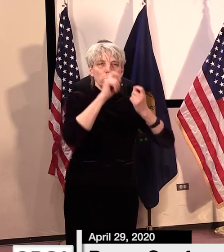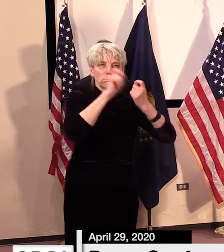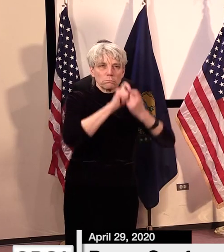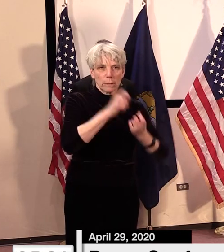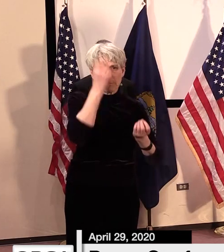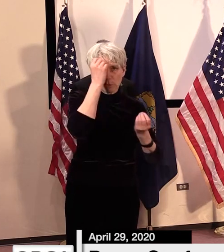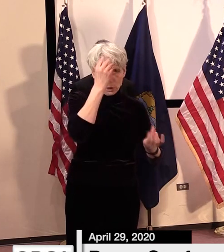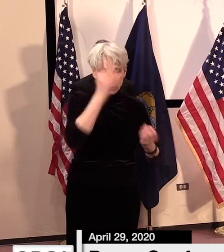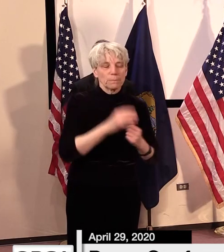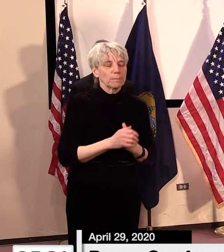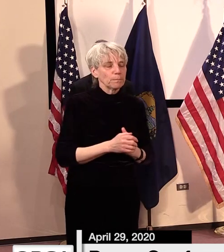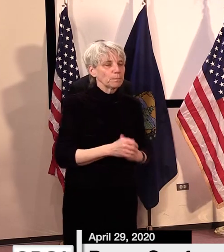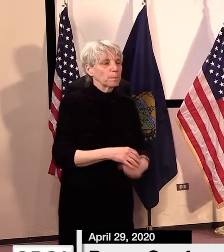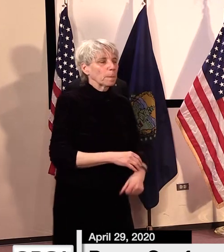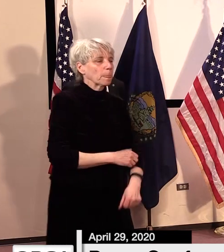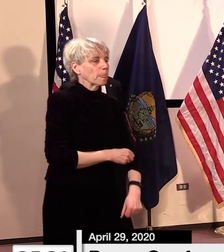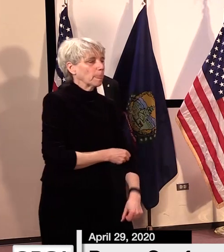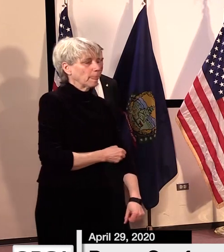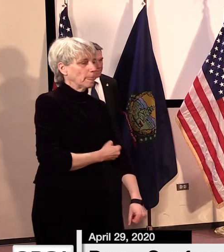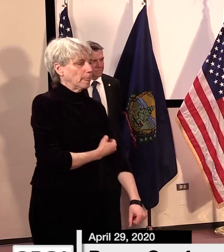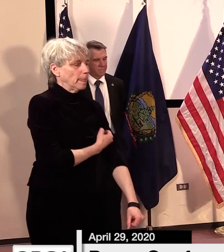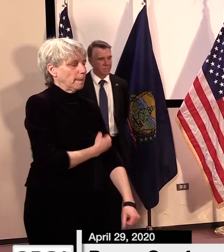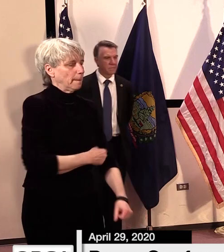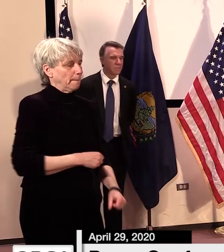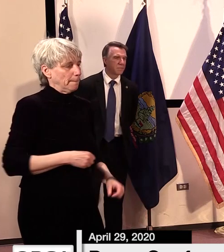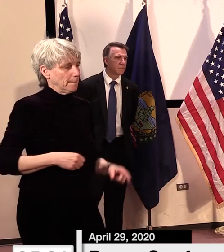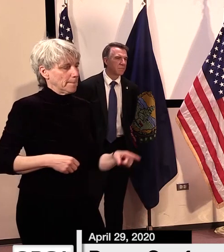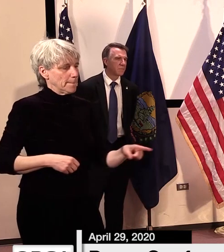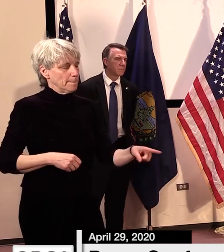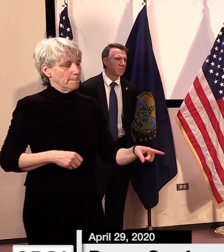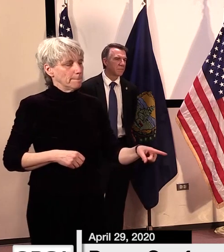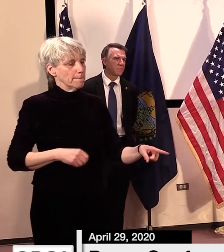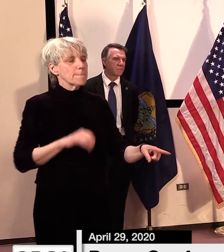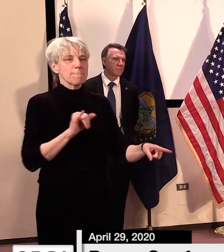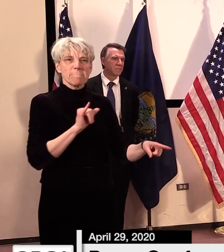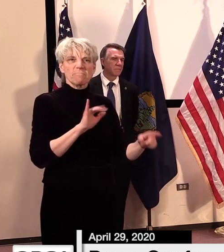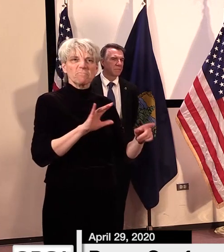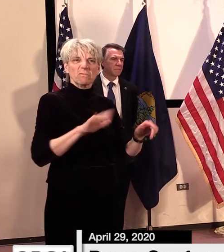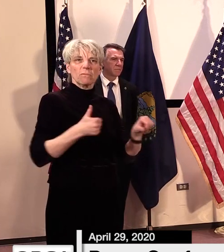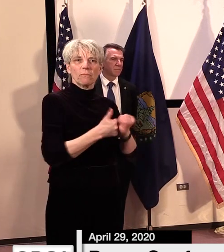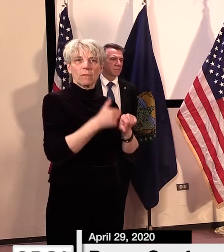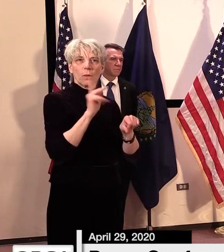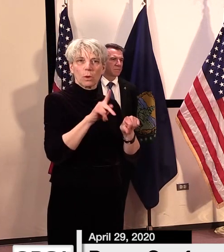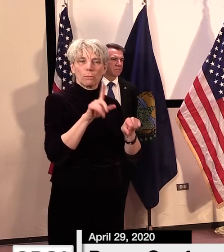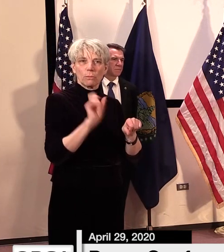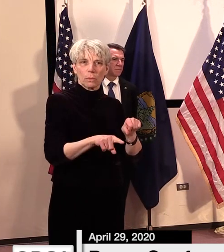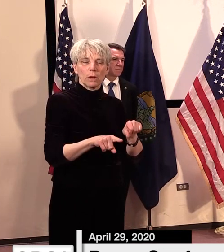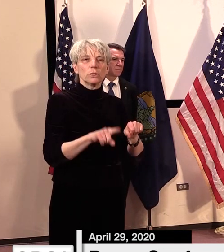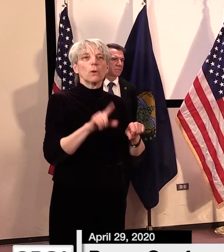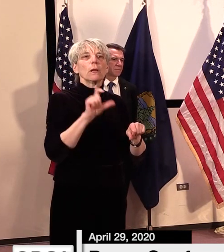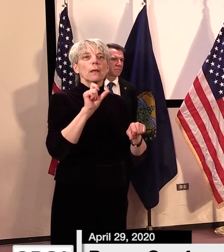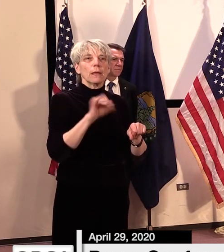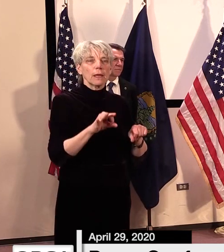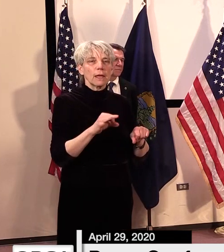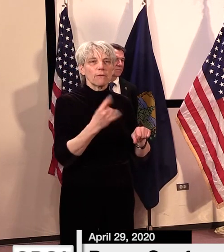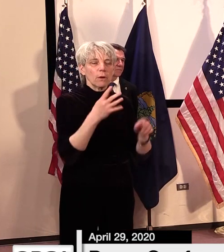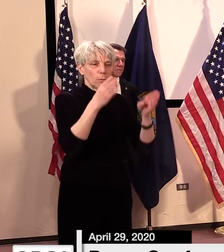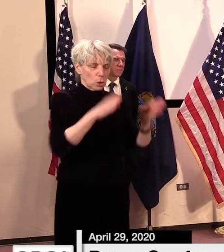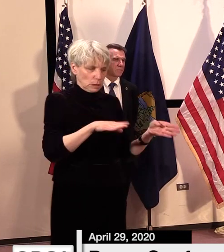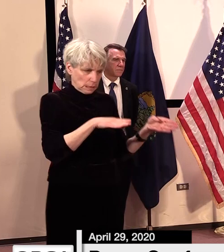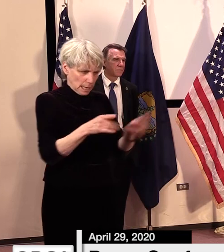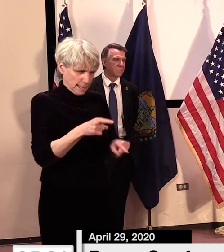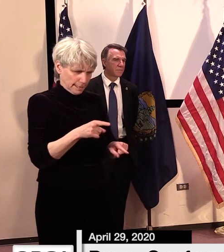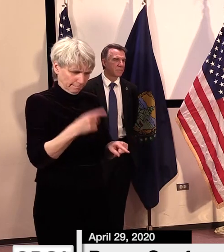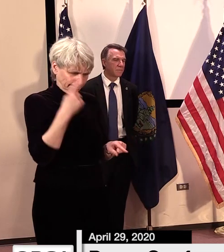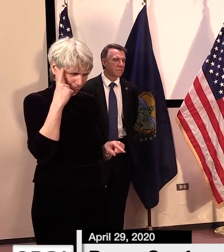And can you talk a bit about what the process might look like for handling suspicious deaths and whether or not any of that type of post-mortem testing